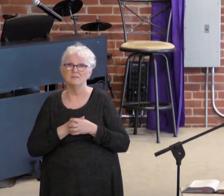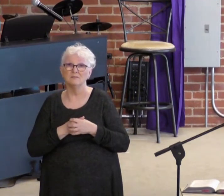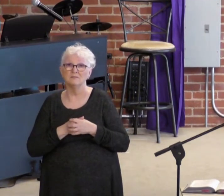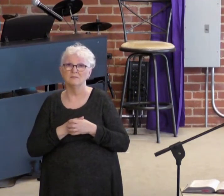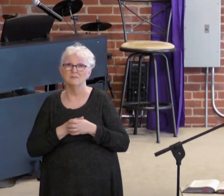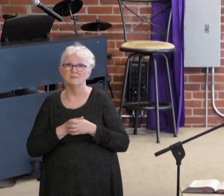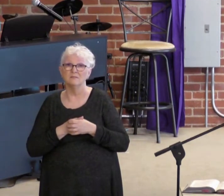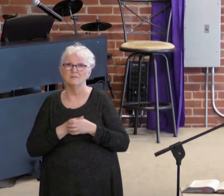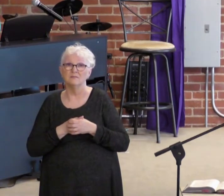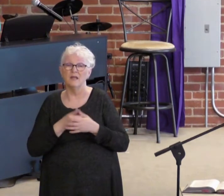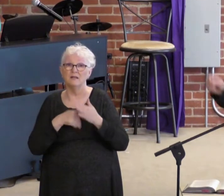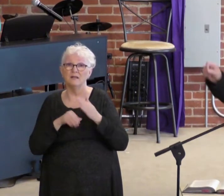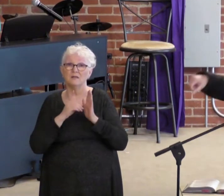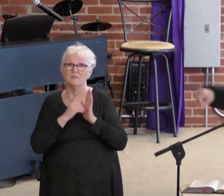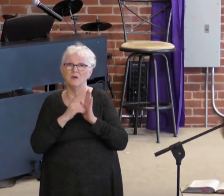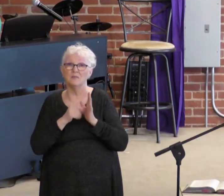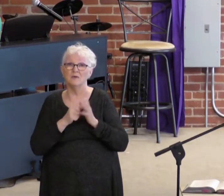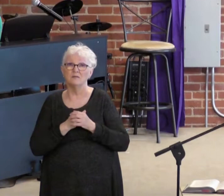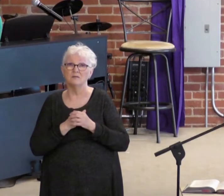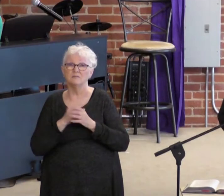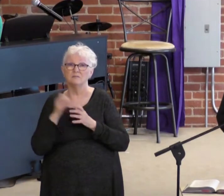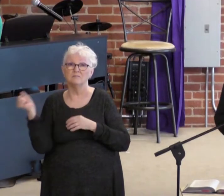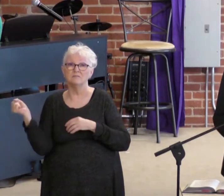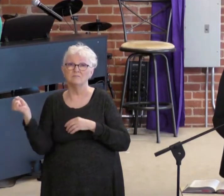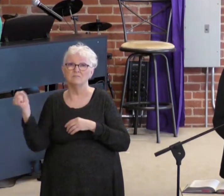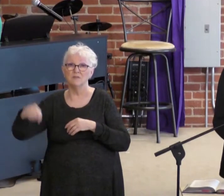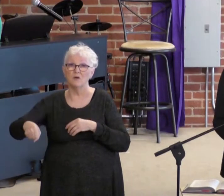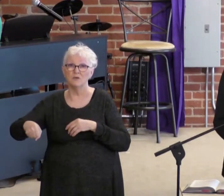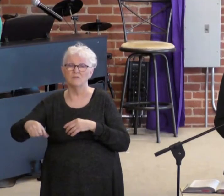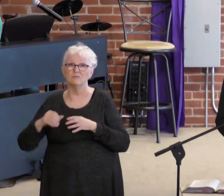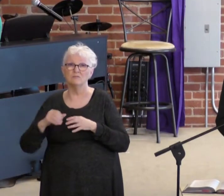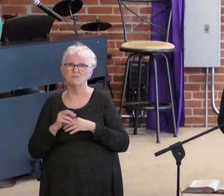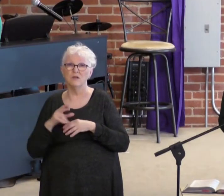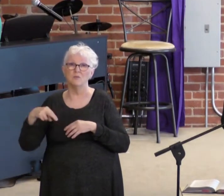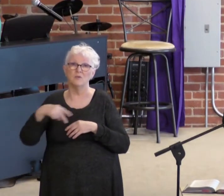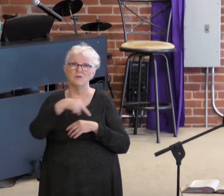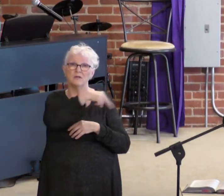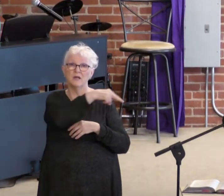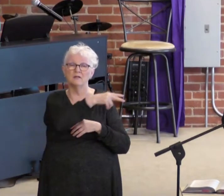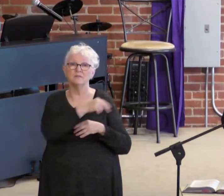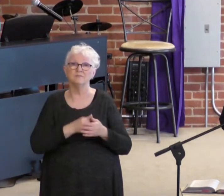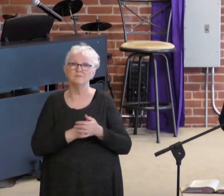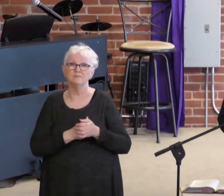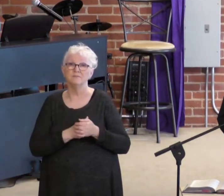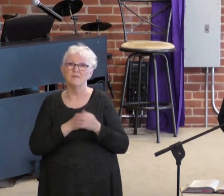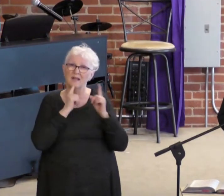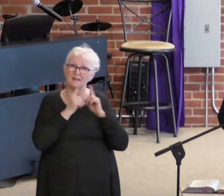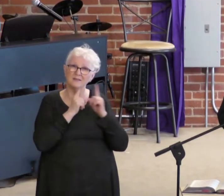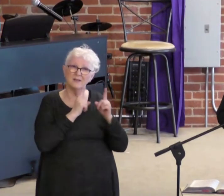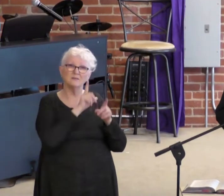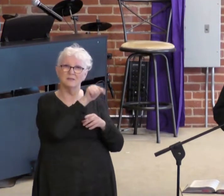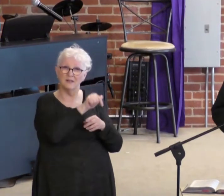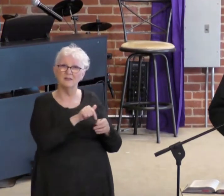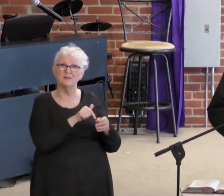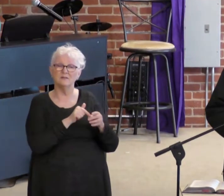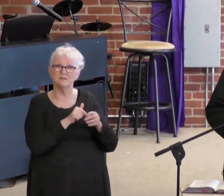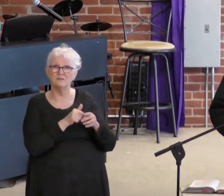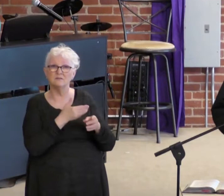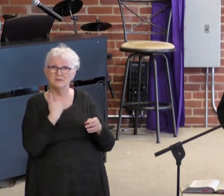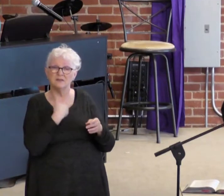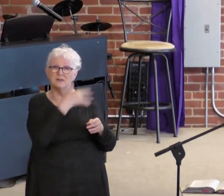And in just a moment, he hung the phone up and walked away. And I talked with him later.